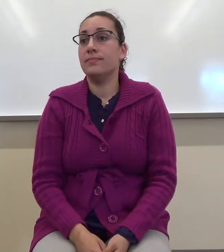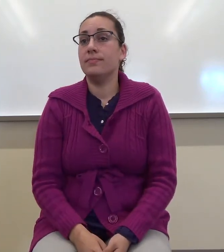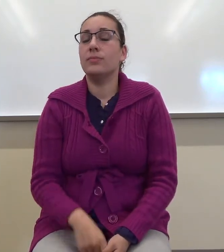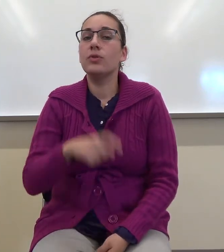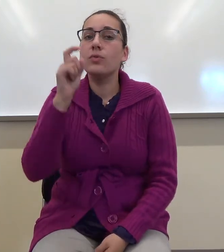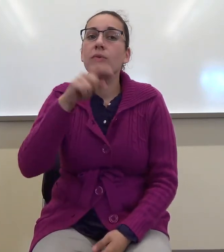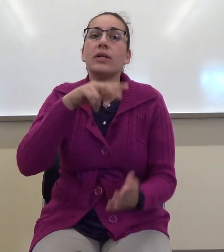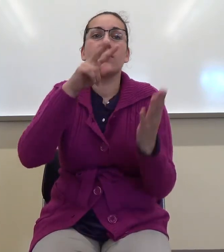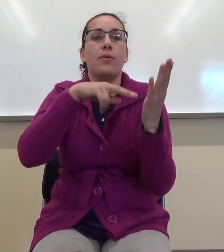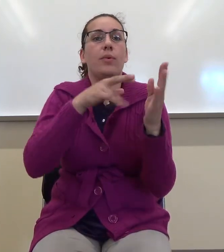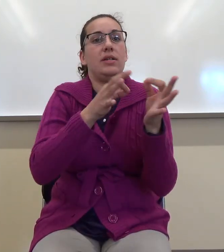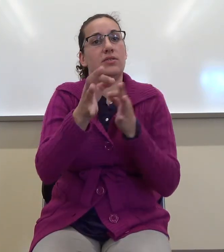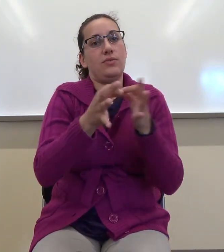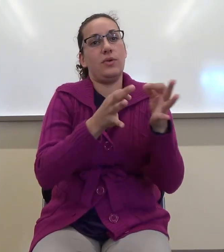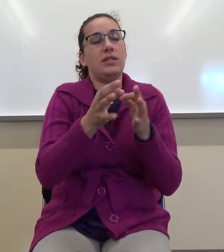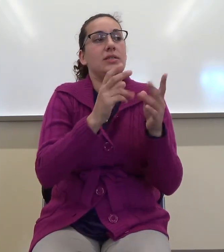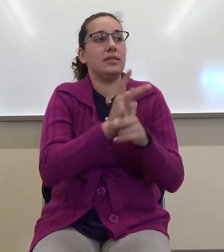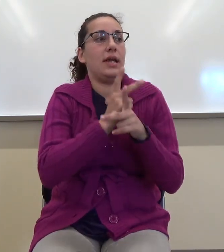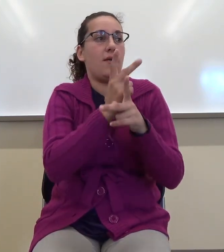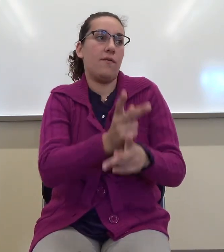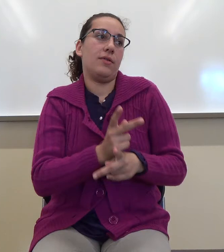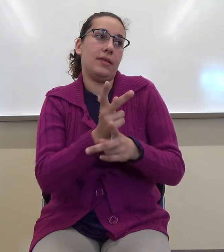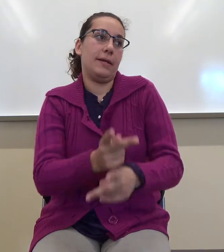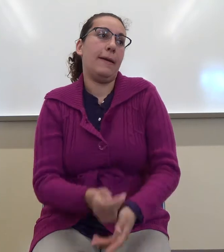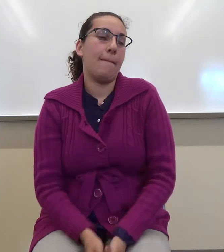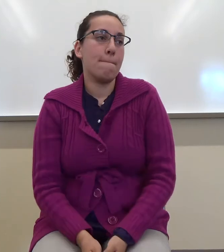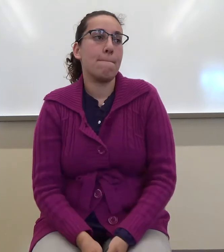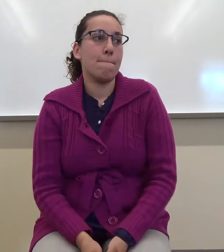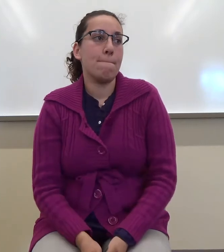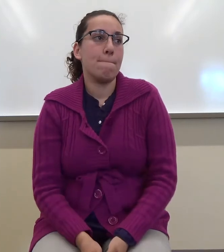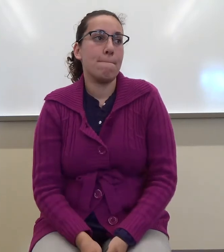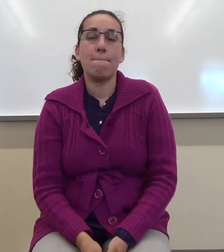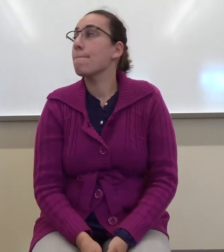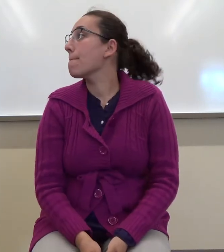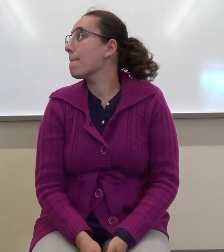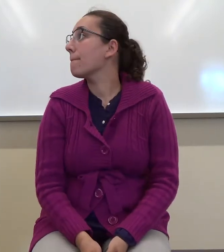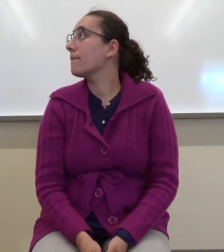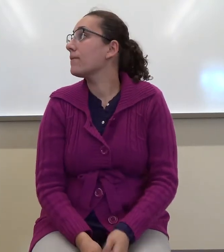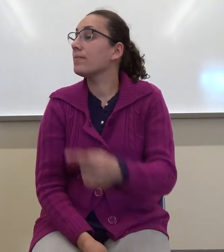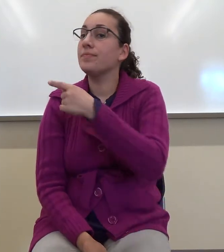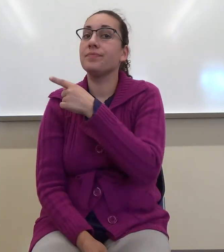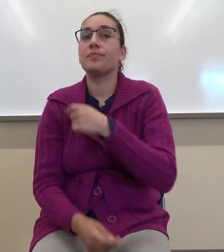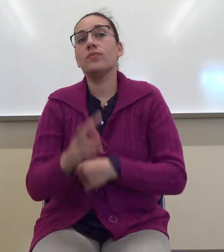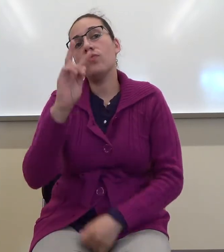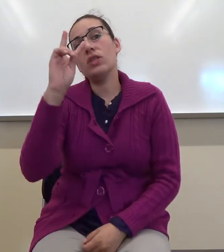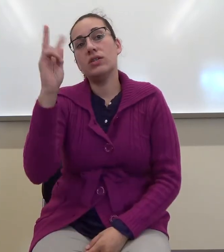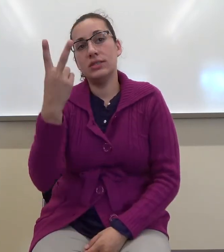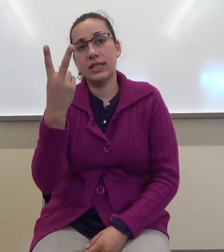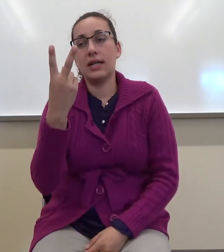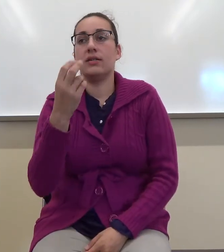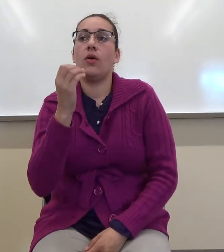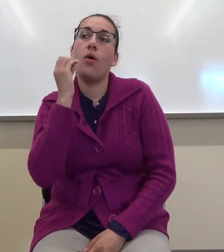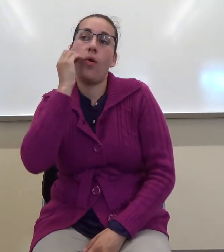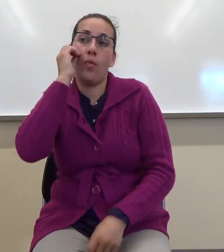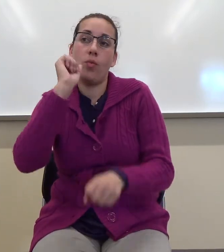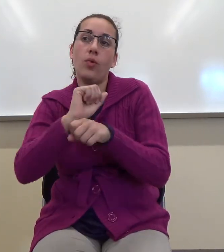So this is your second homework in major supporting